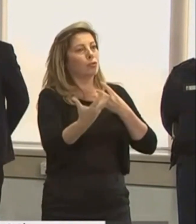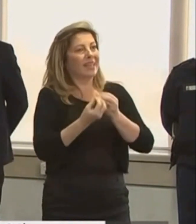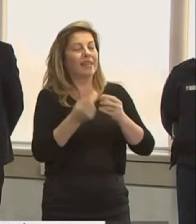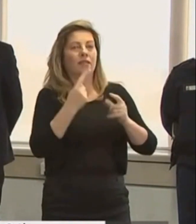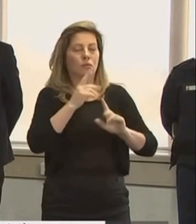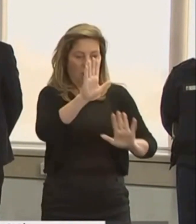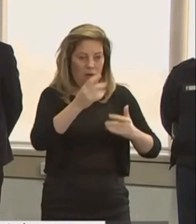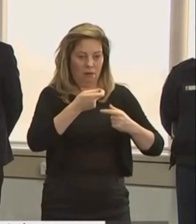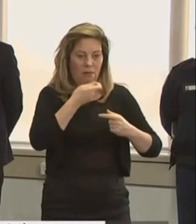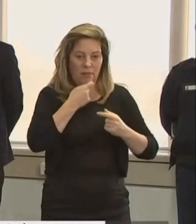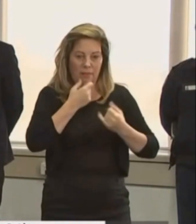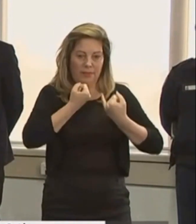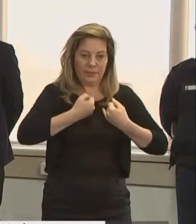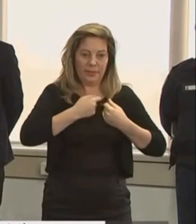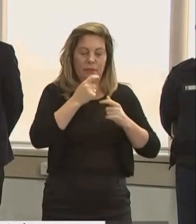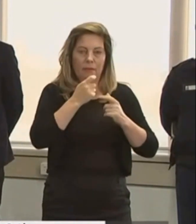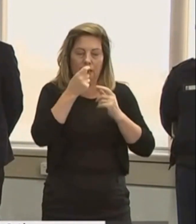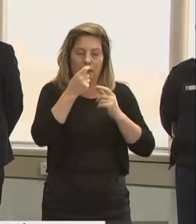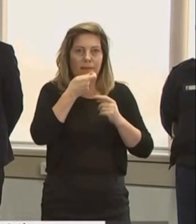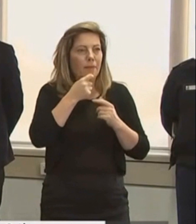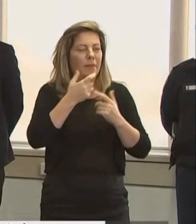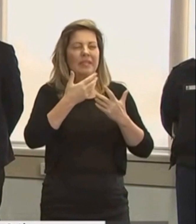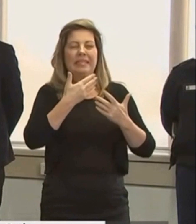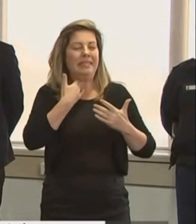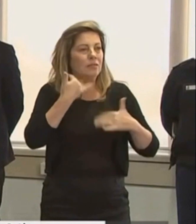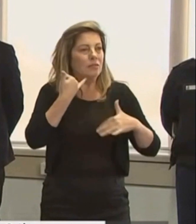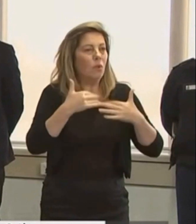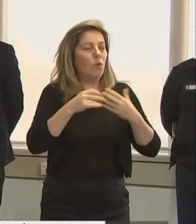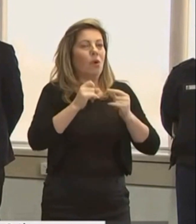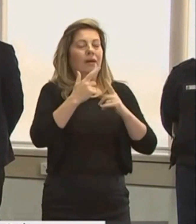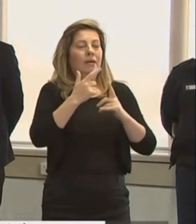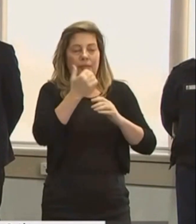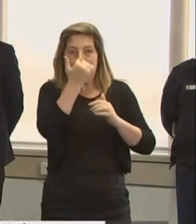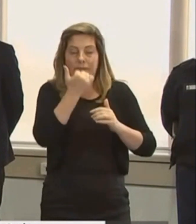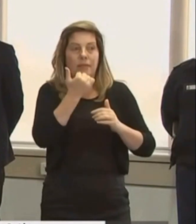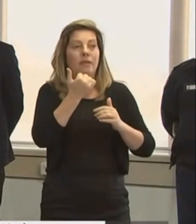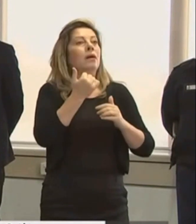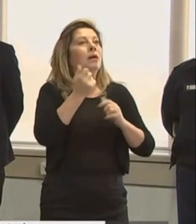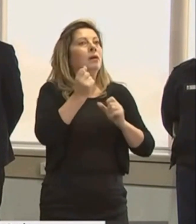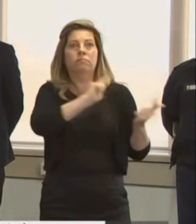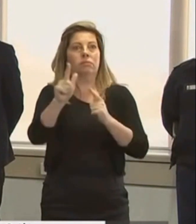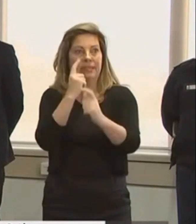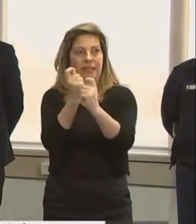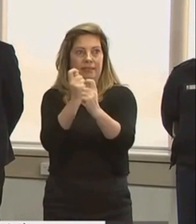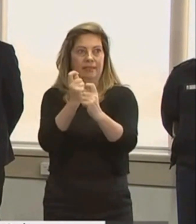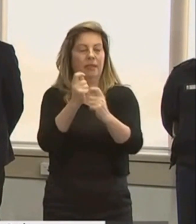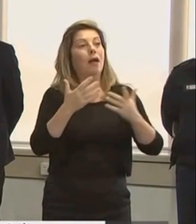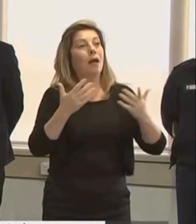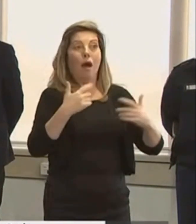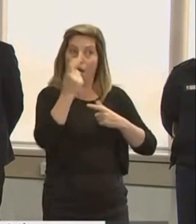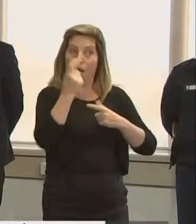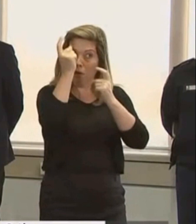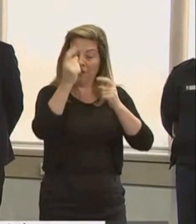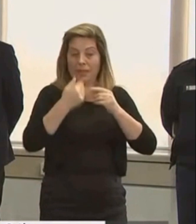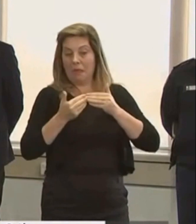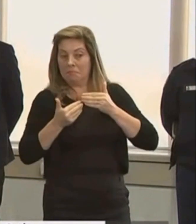a temperature, people are going and getting tested. And I do fear that people may think